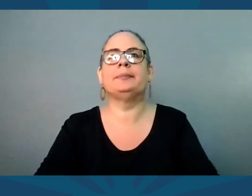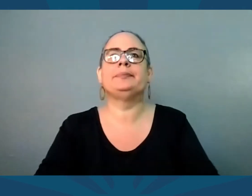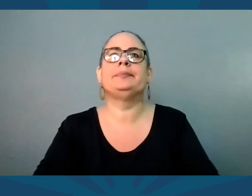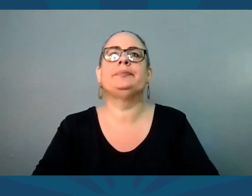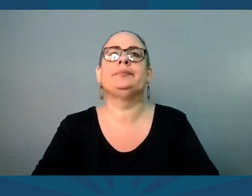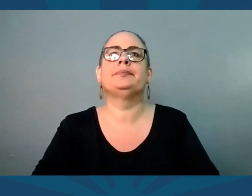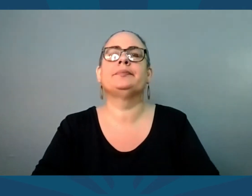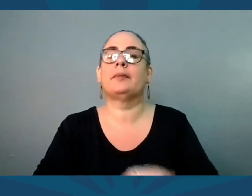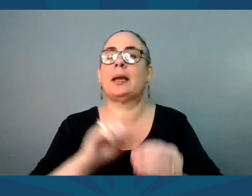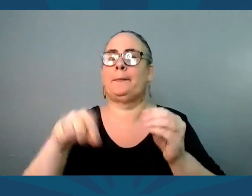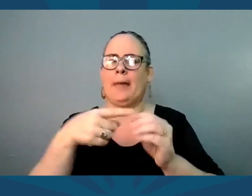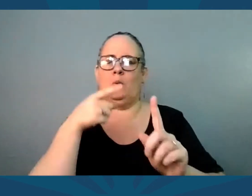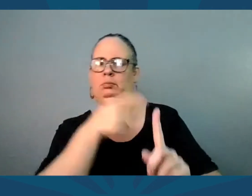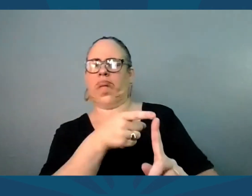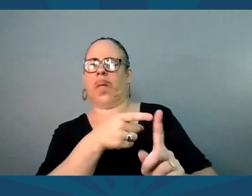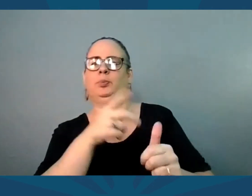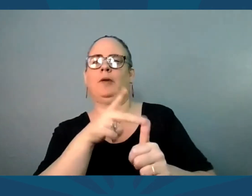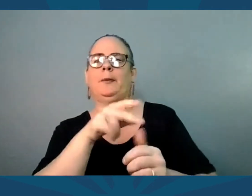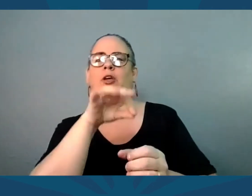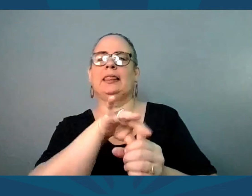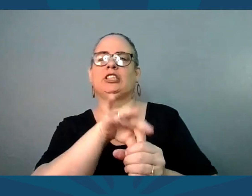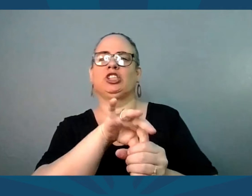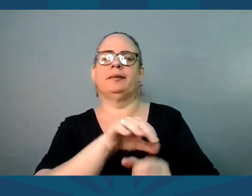Primary election information.